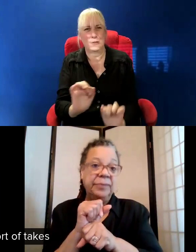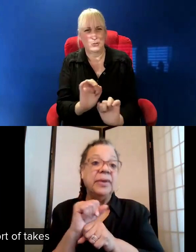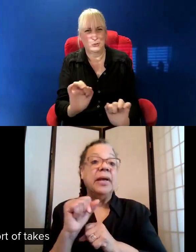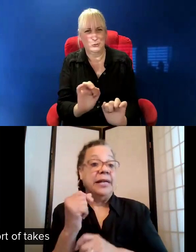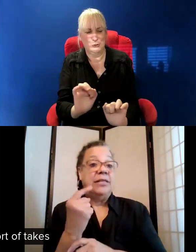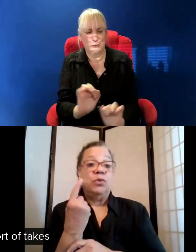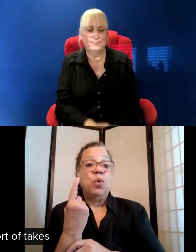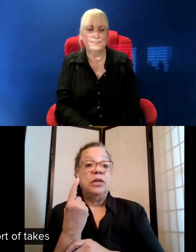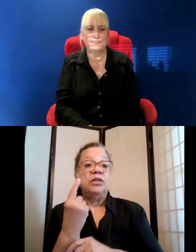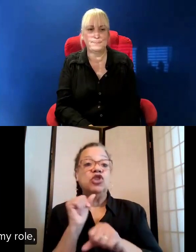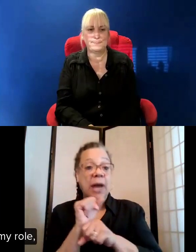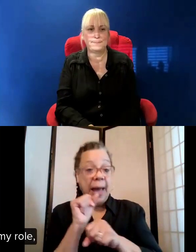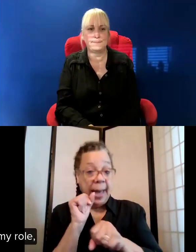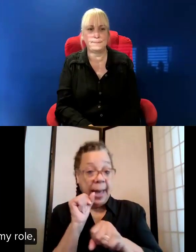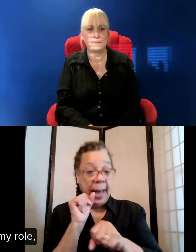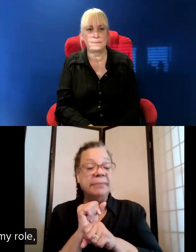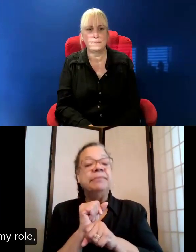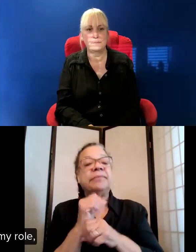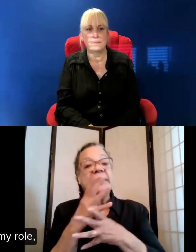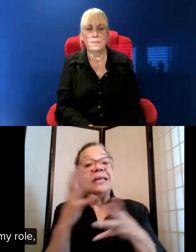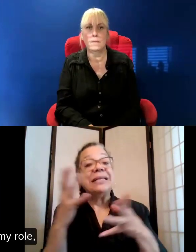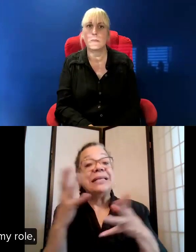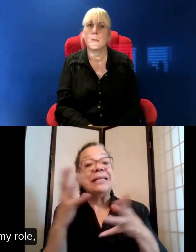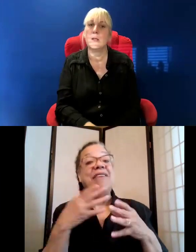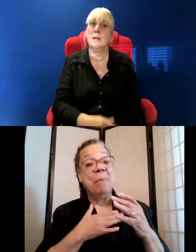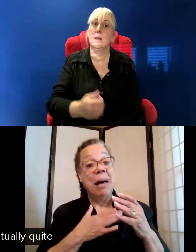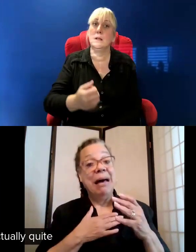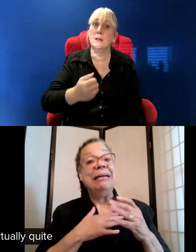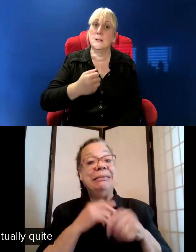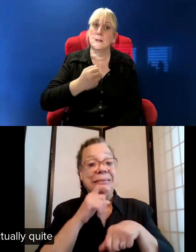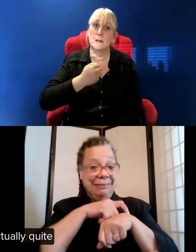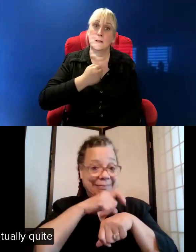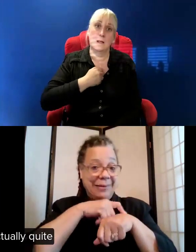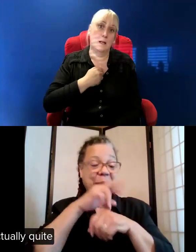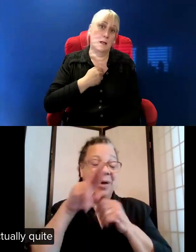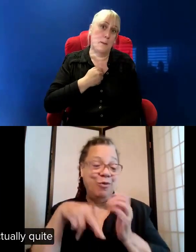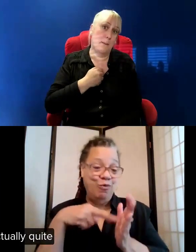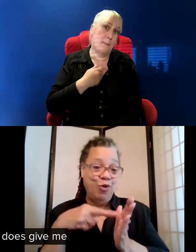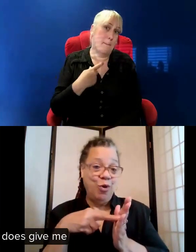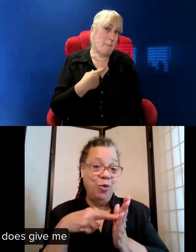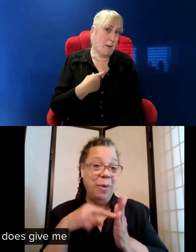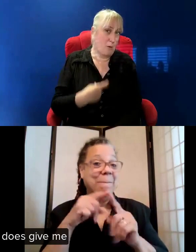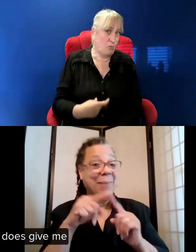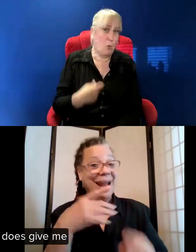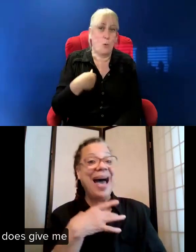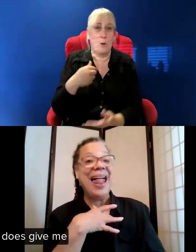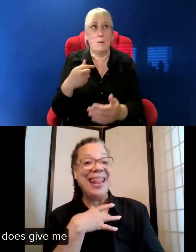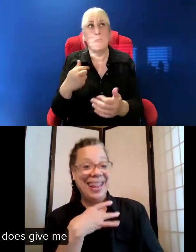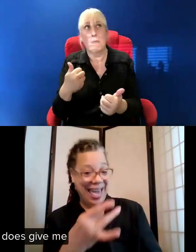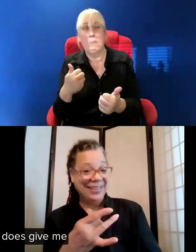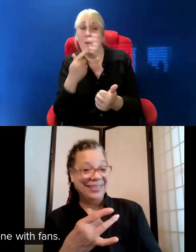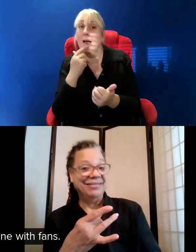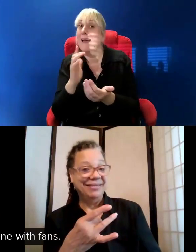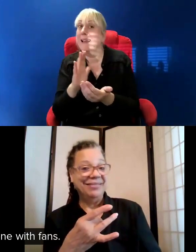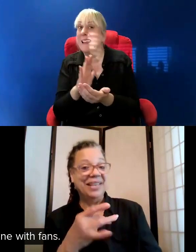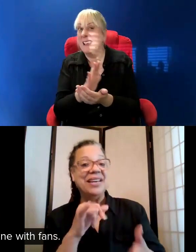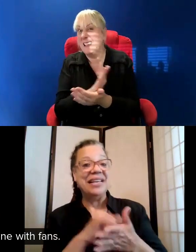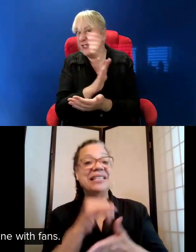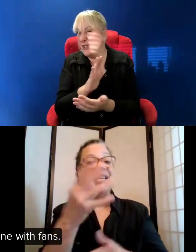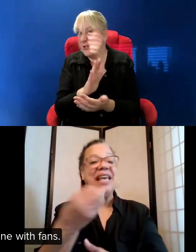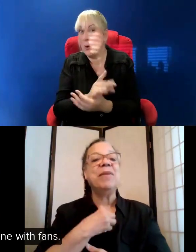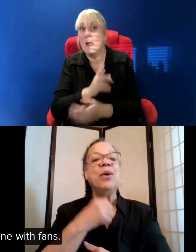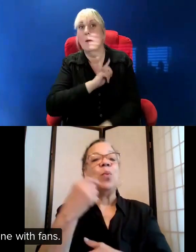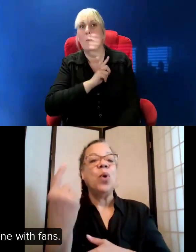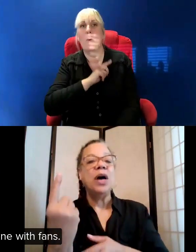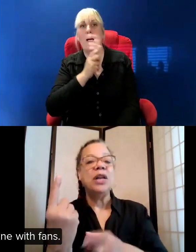One that sort of takes a lot of my role, but one I actually quite like because it does give me that